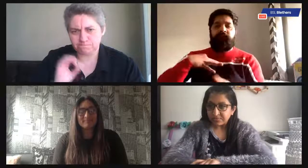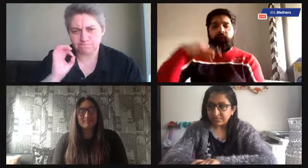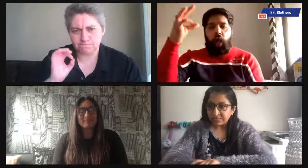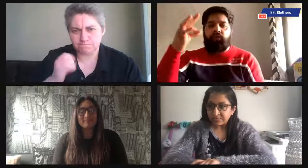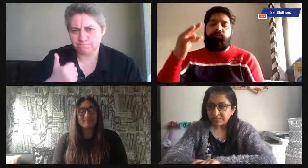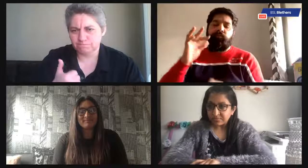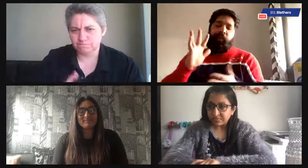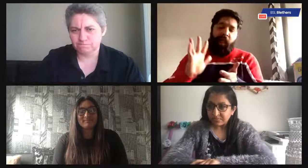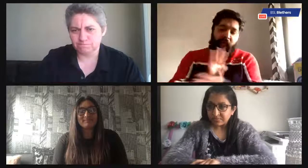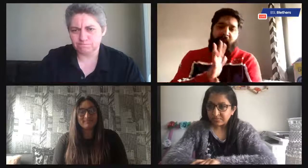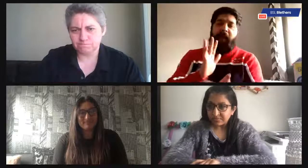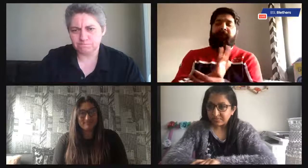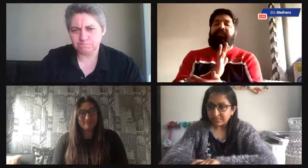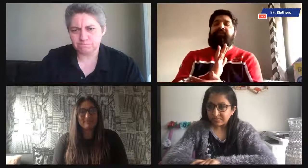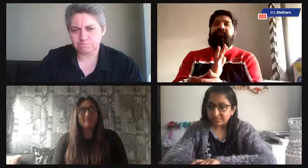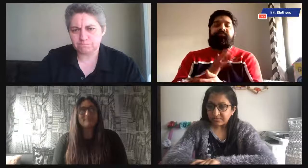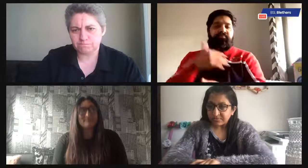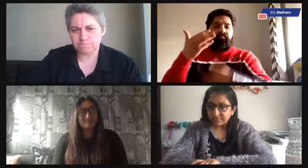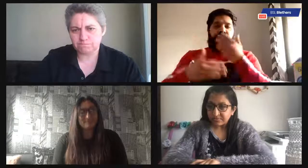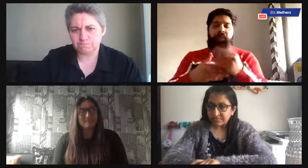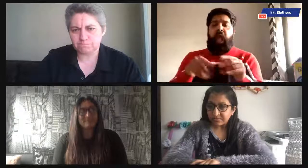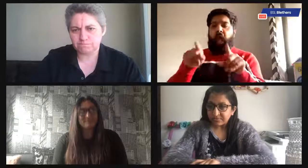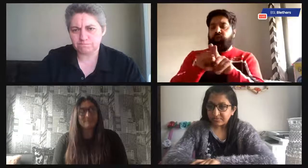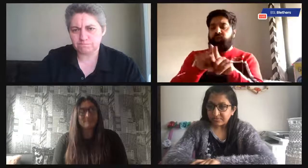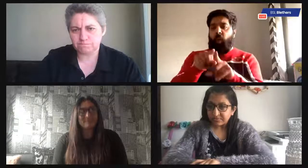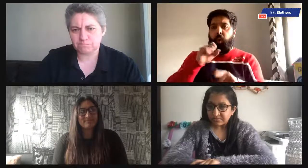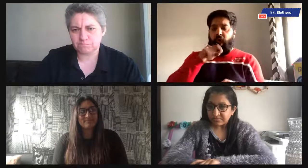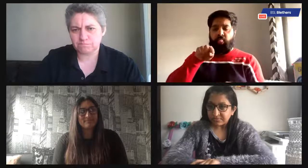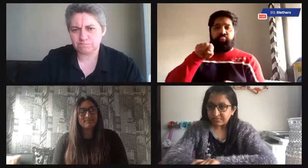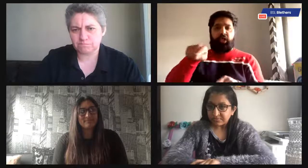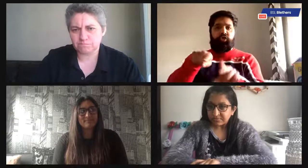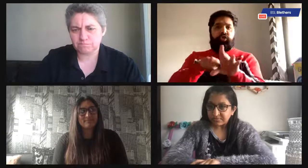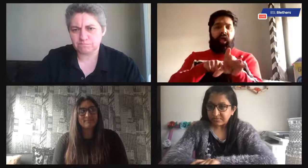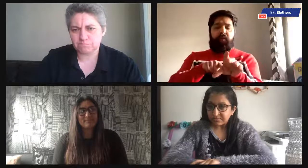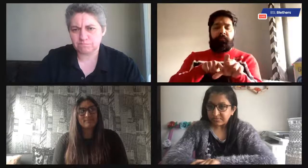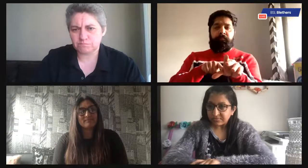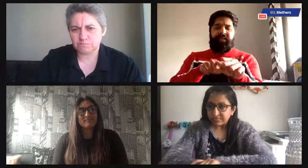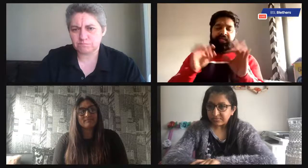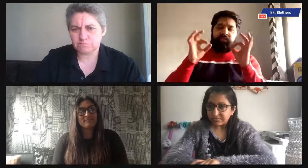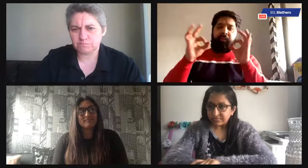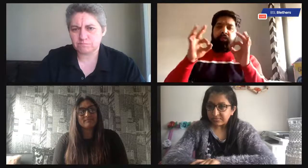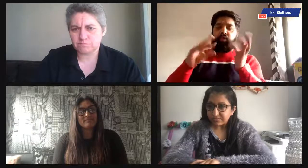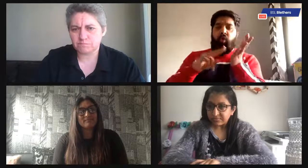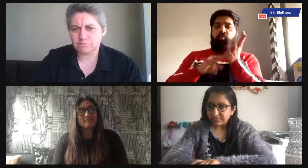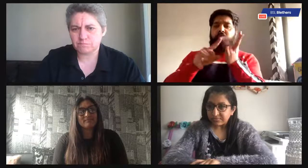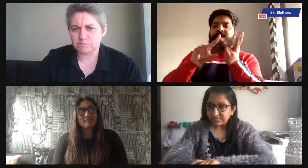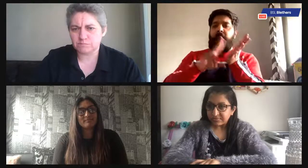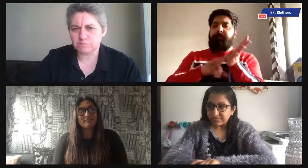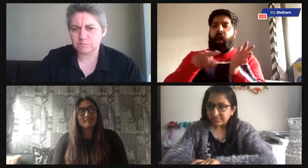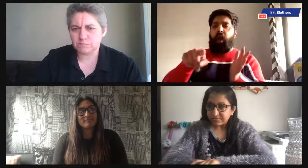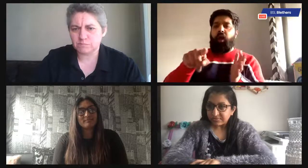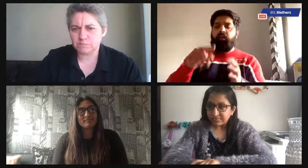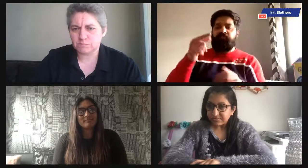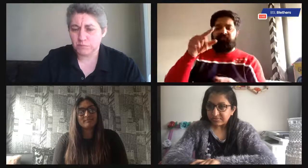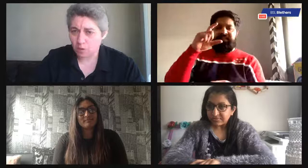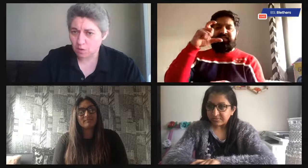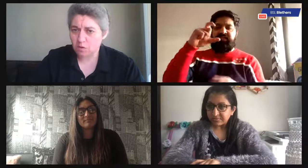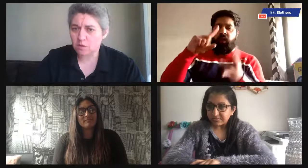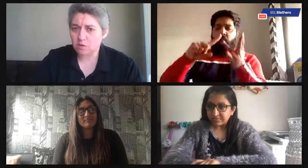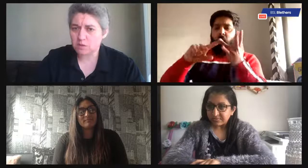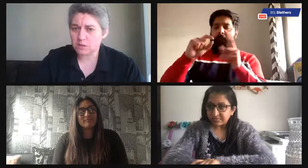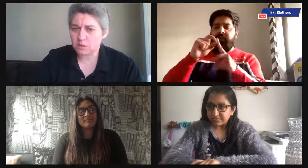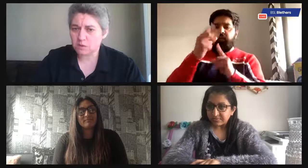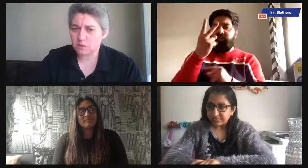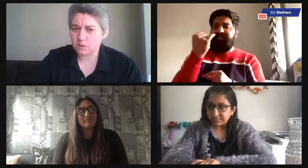goodbye. I'm going to stay as a volunteer just now. I'm happy to do that and keep that going for as long as I can. And particularly in this year,